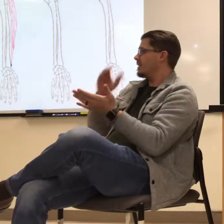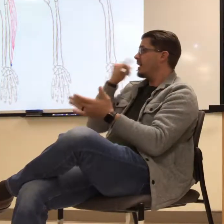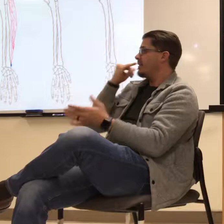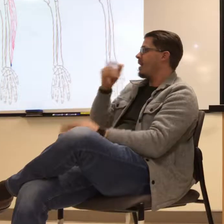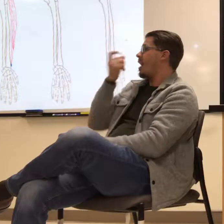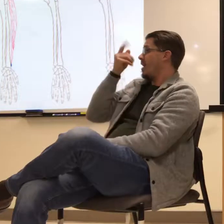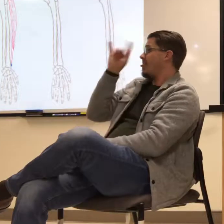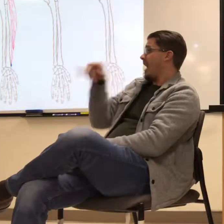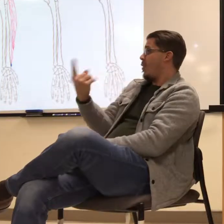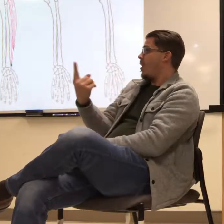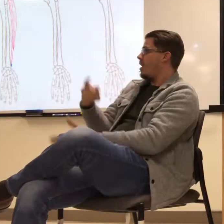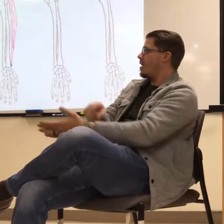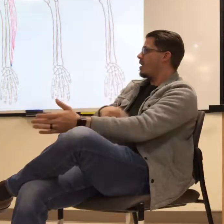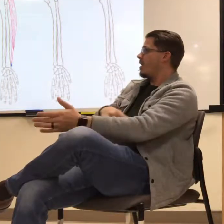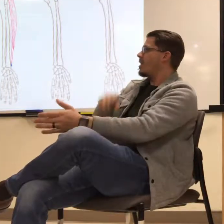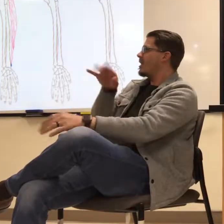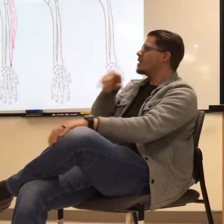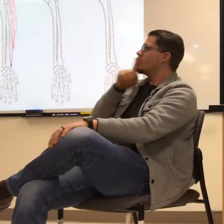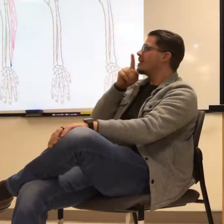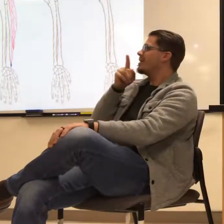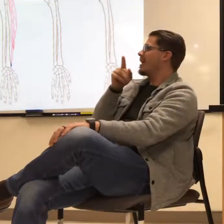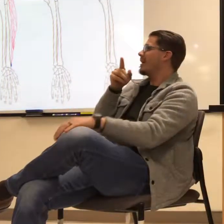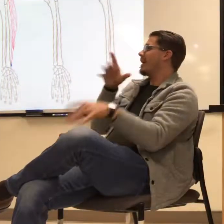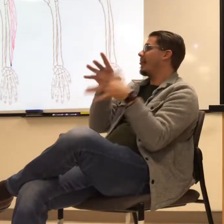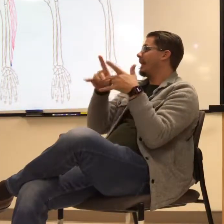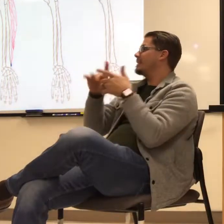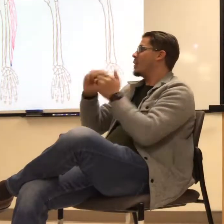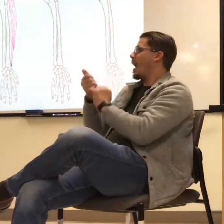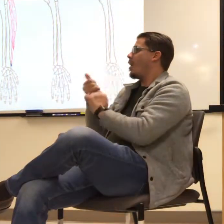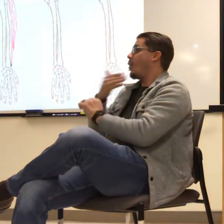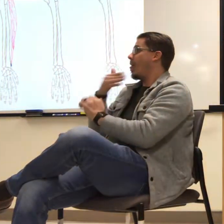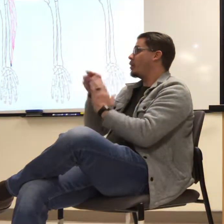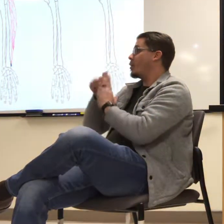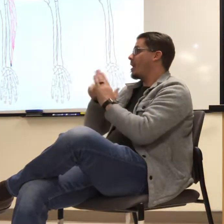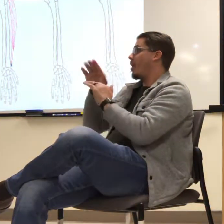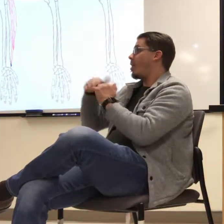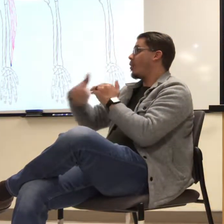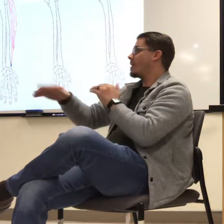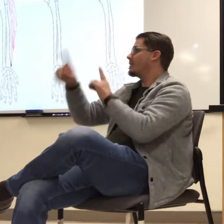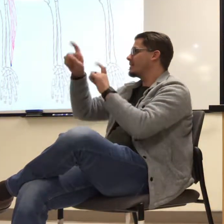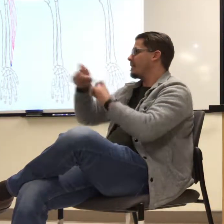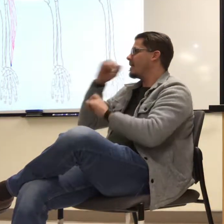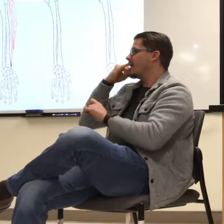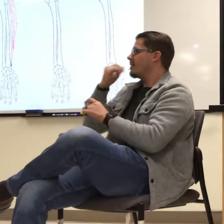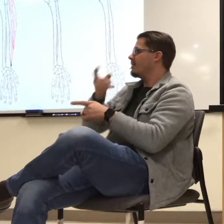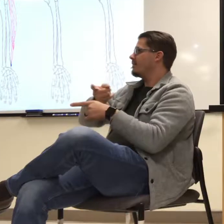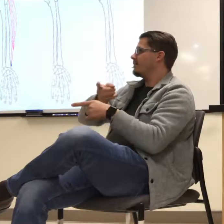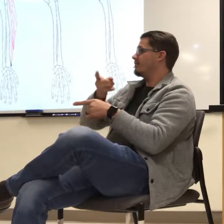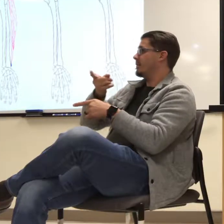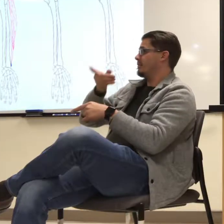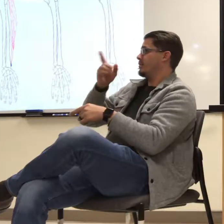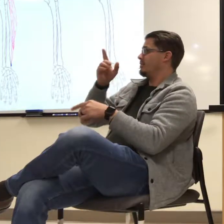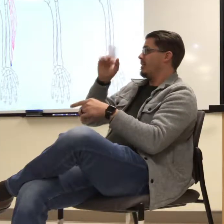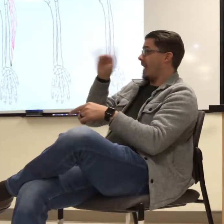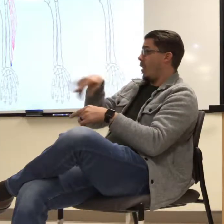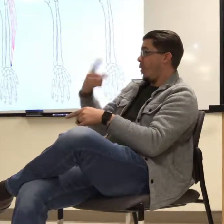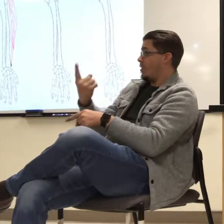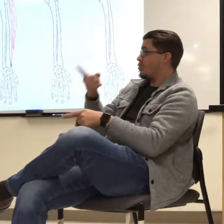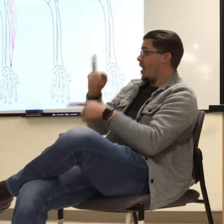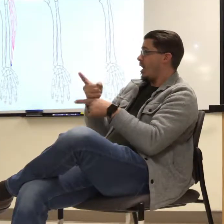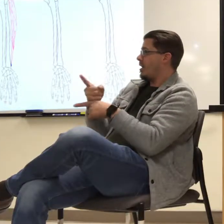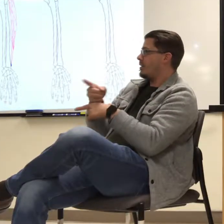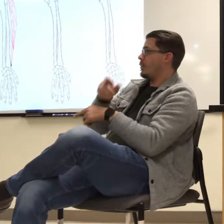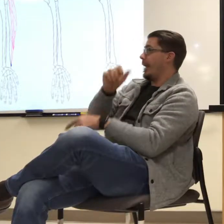that one, it's kind of a harbinger on how you did on the rest of the exam. Oh, they got that one. Usually they get an A or a B. This is one of those